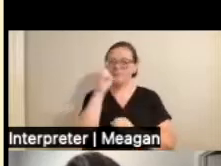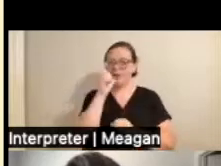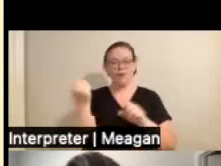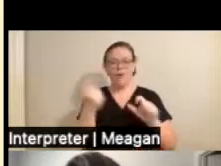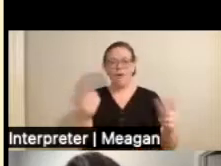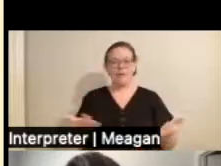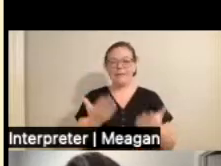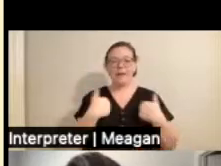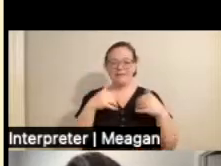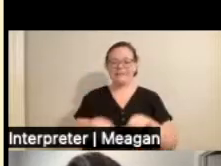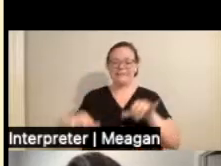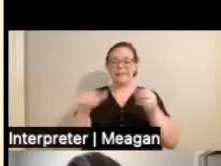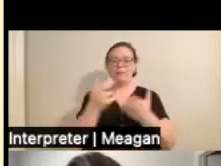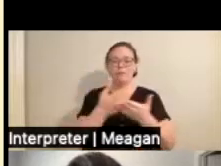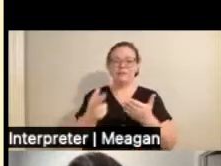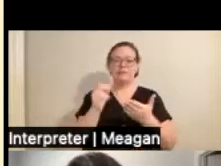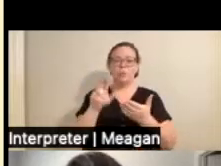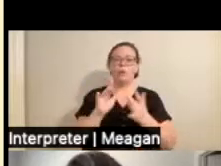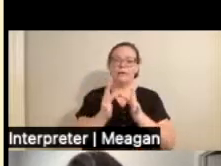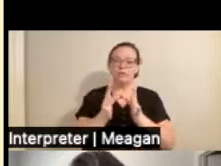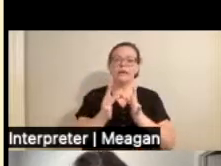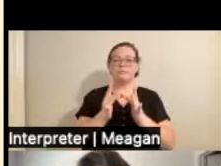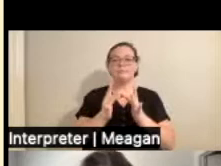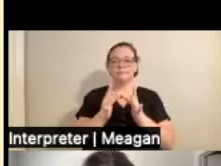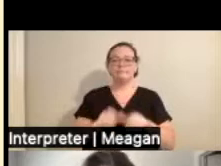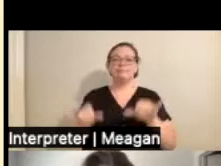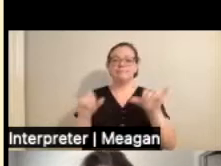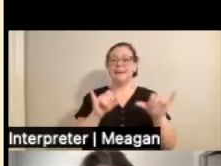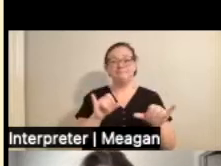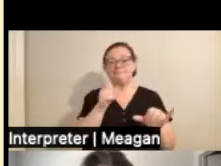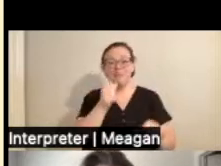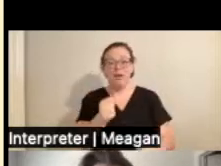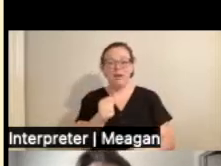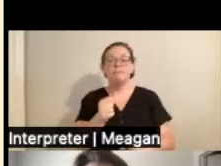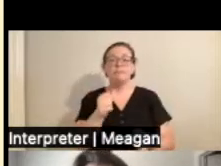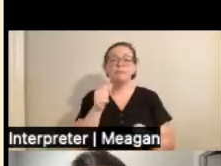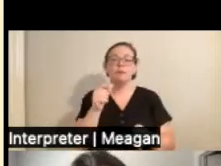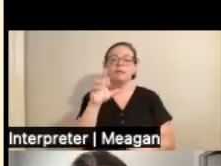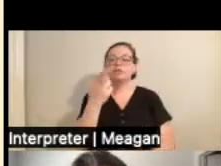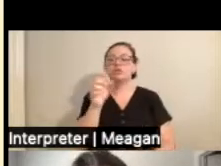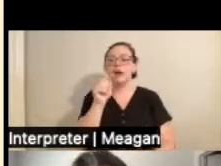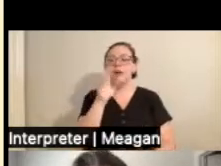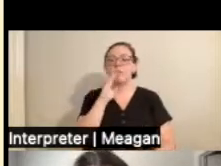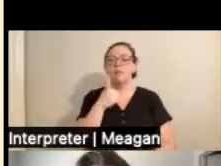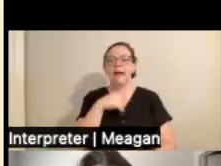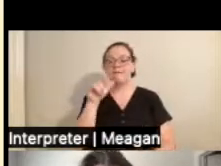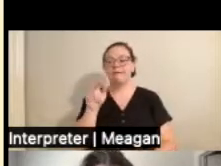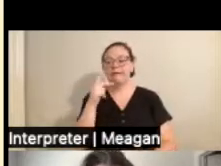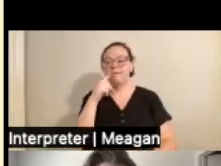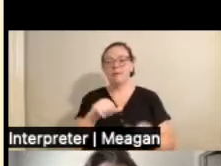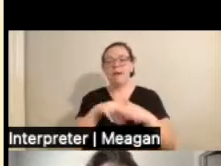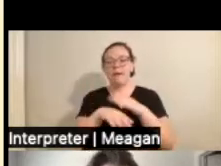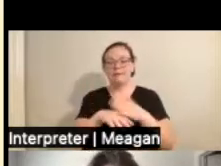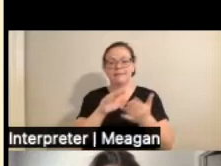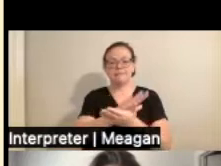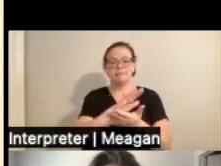has the same resources or internet connectivity. And look for links in the chat to access copies.